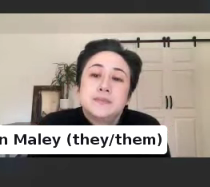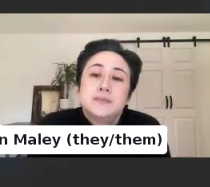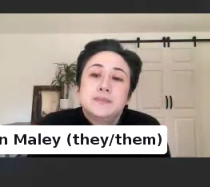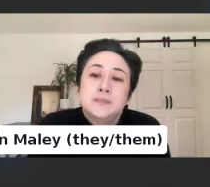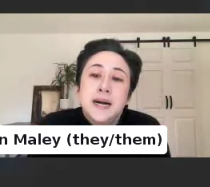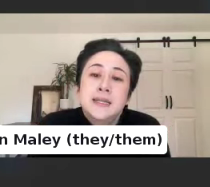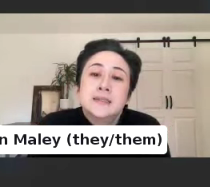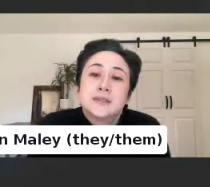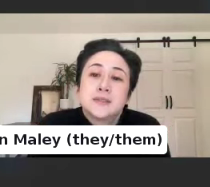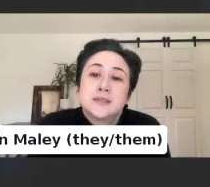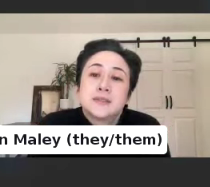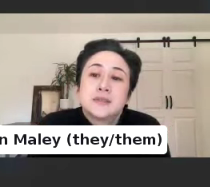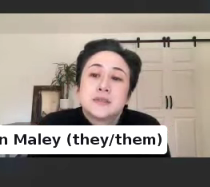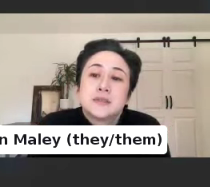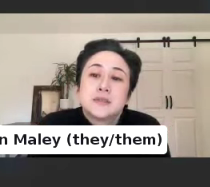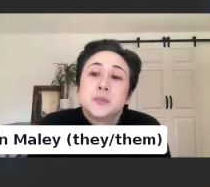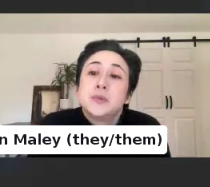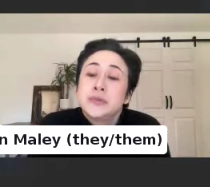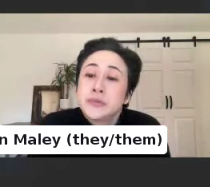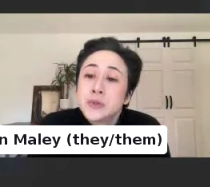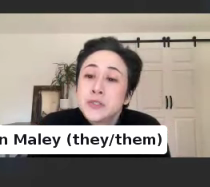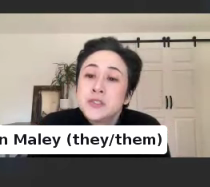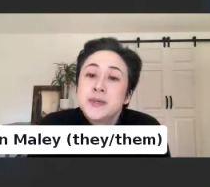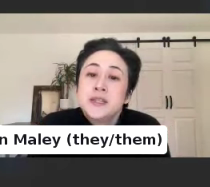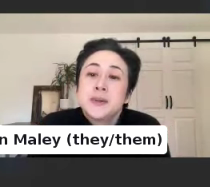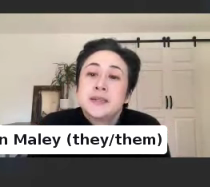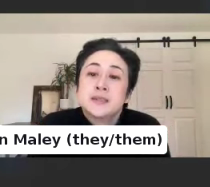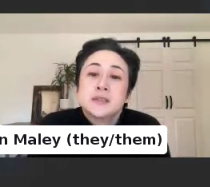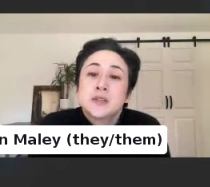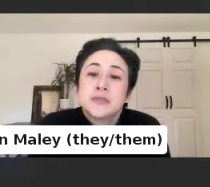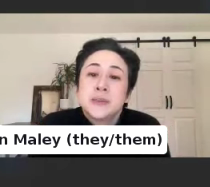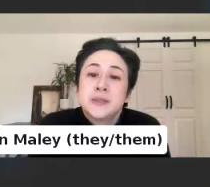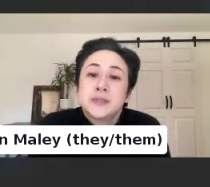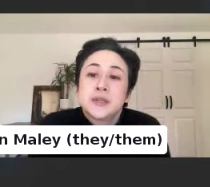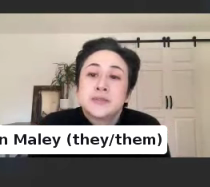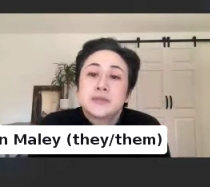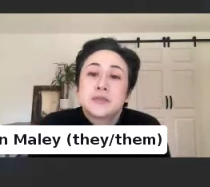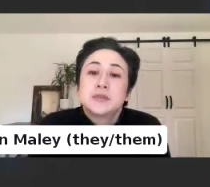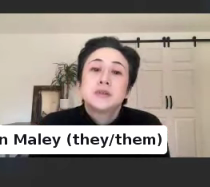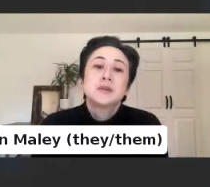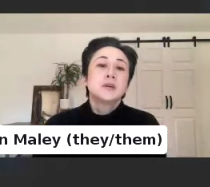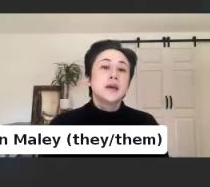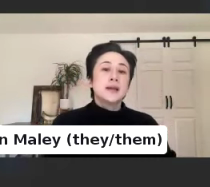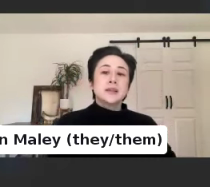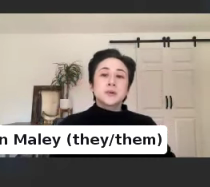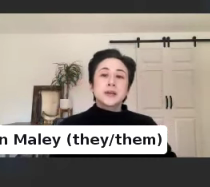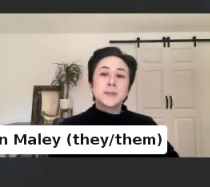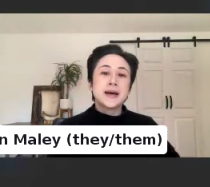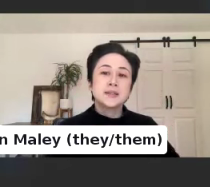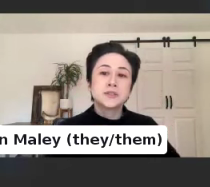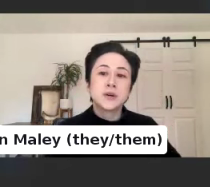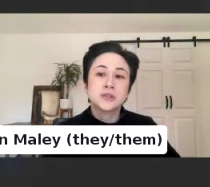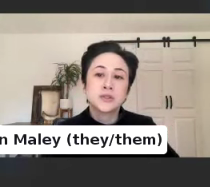Freedom, balance, moving forward despite the past. This is all fabulous stuff. And I think we're